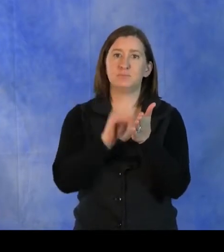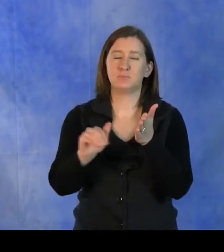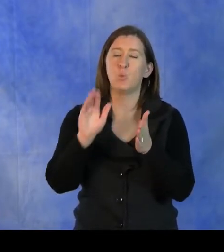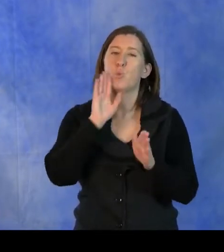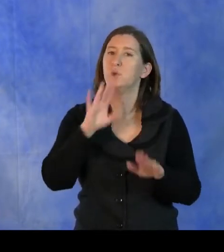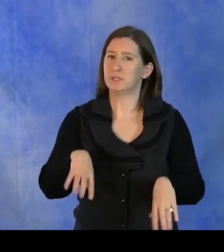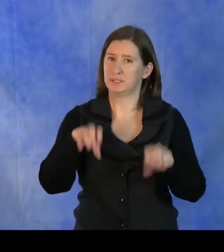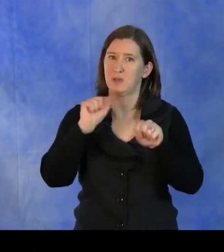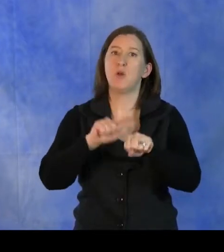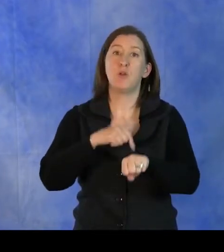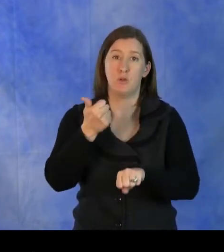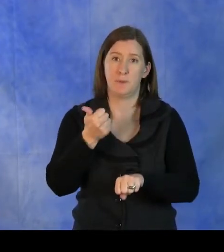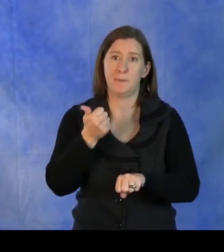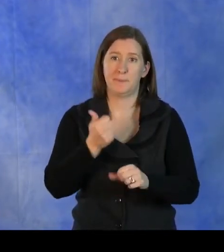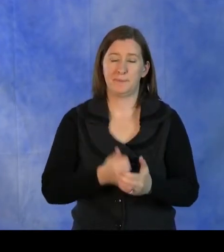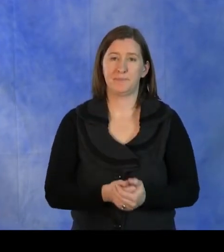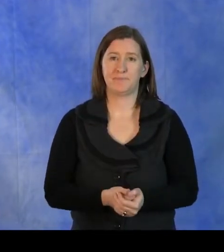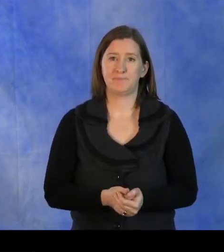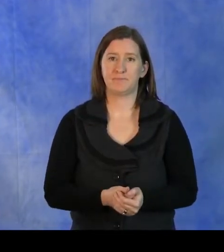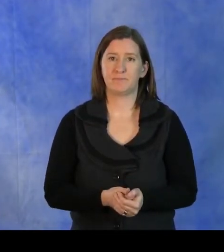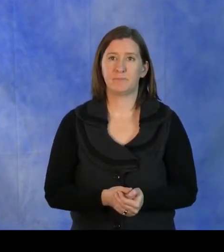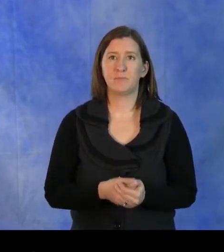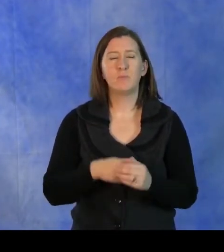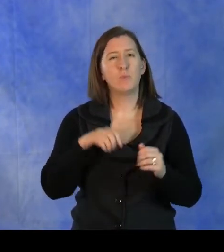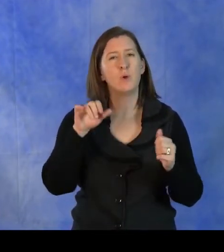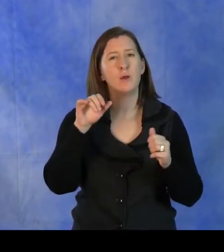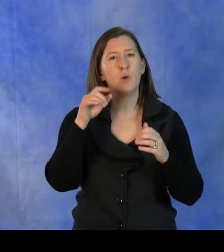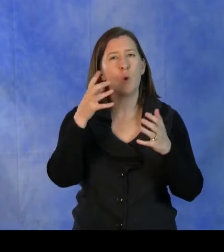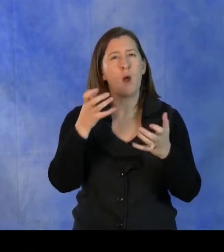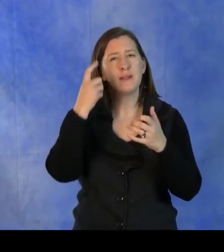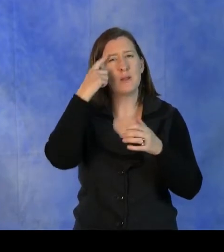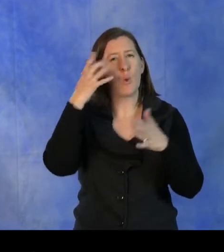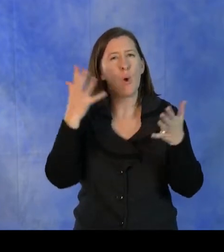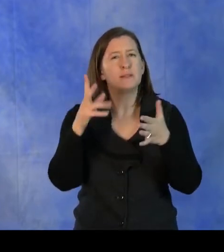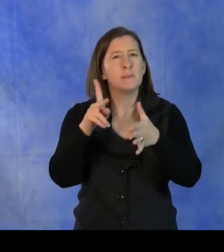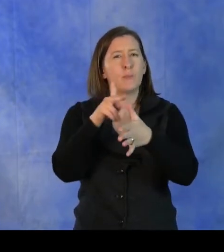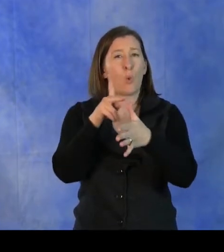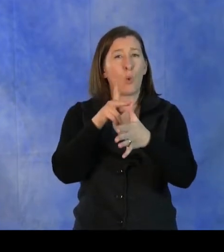And more repetition, it'll take longer.